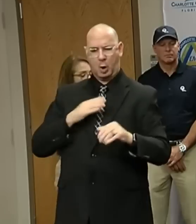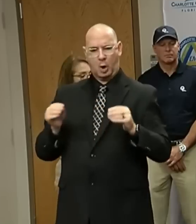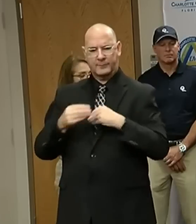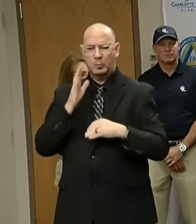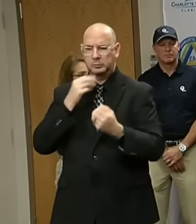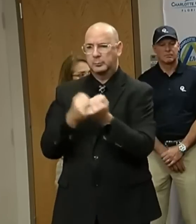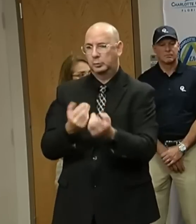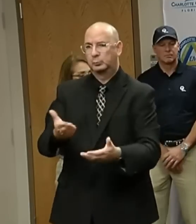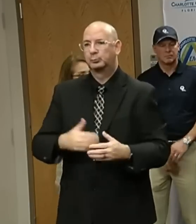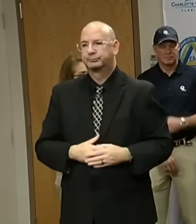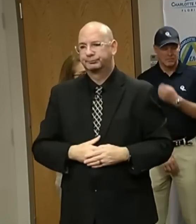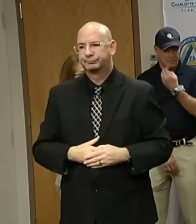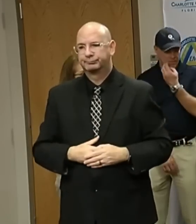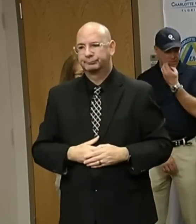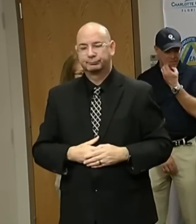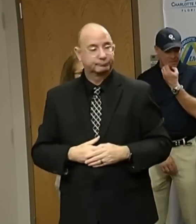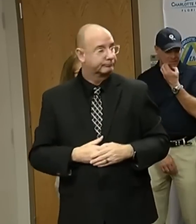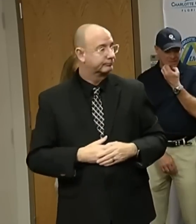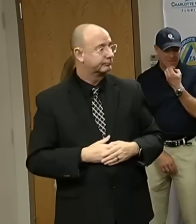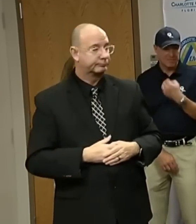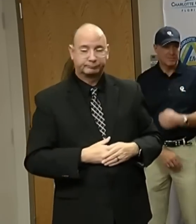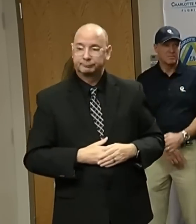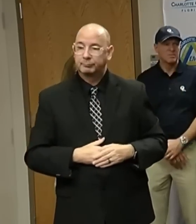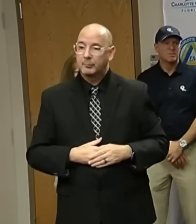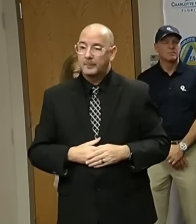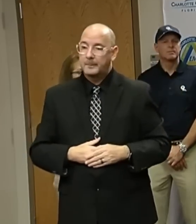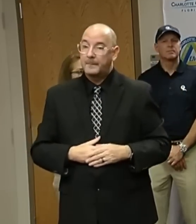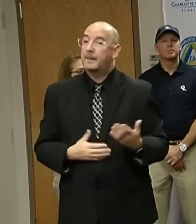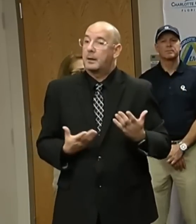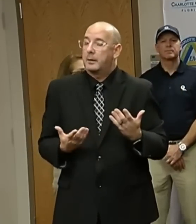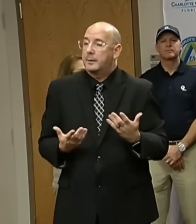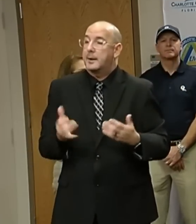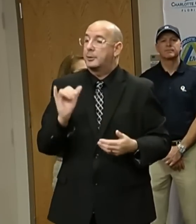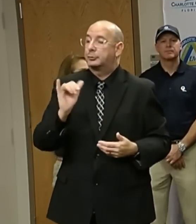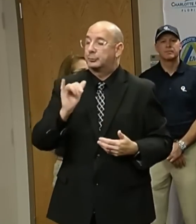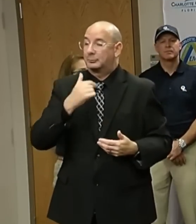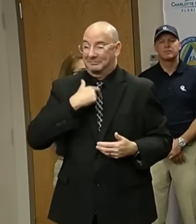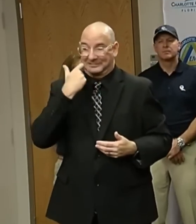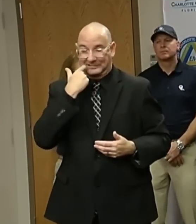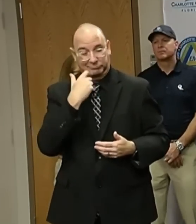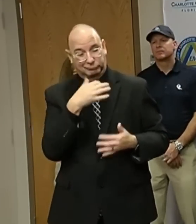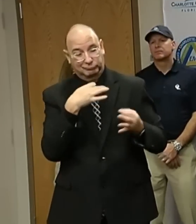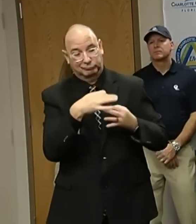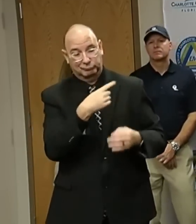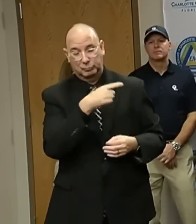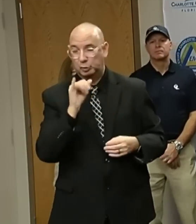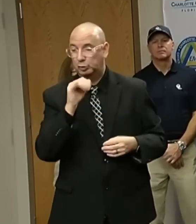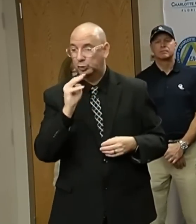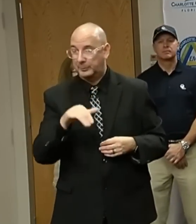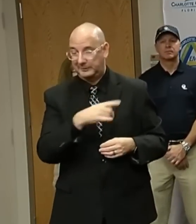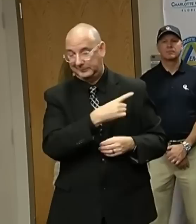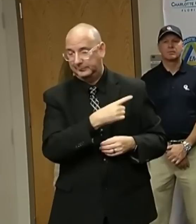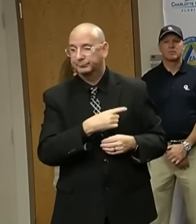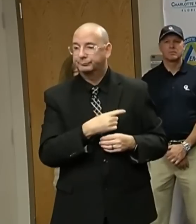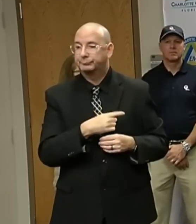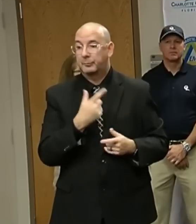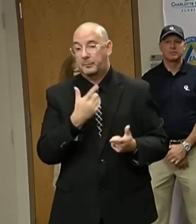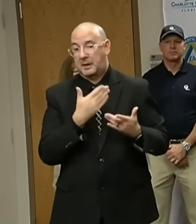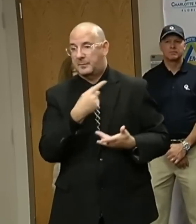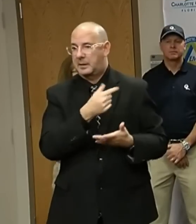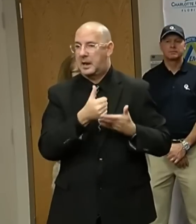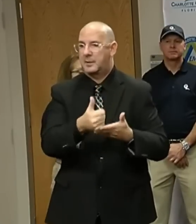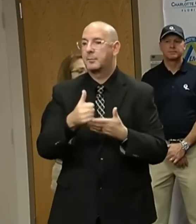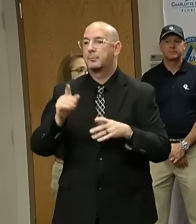I've asked Jimmy to do is also, have people with assistance for the National Flood Insurance Program claims. They obviously have their